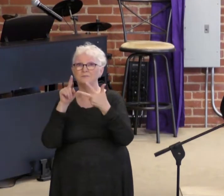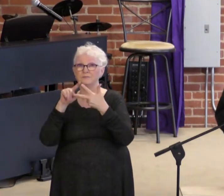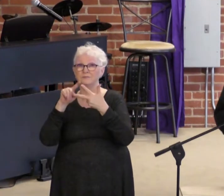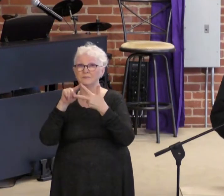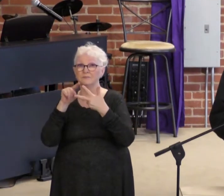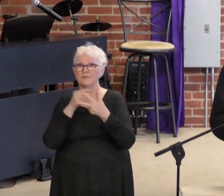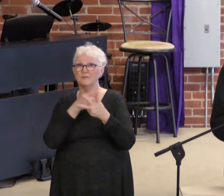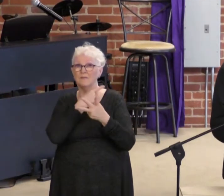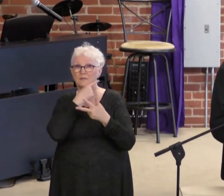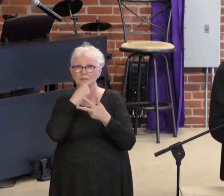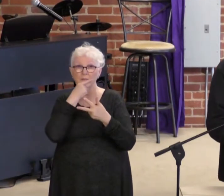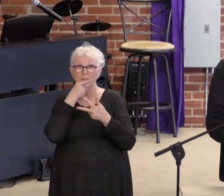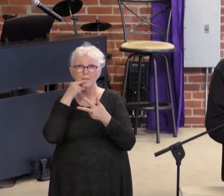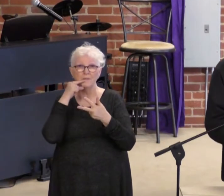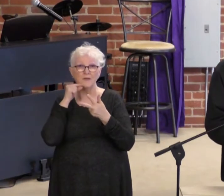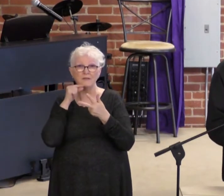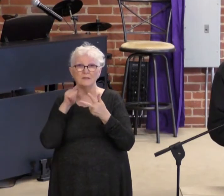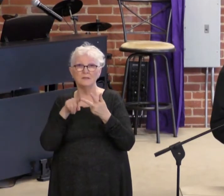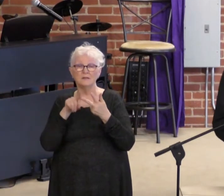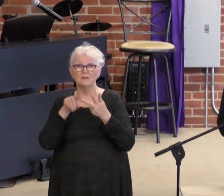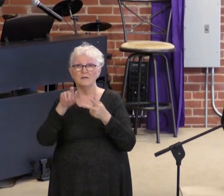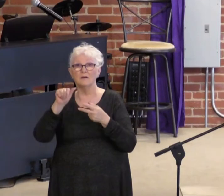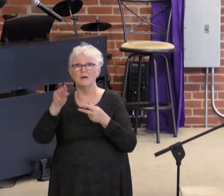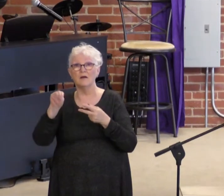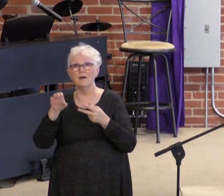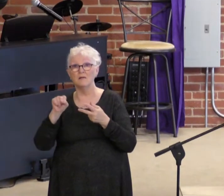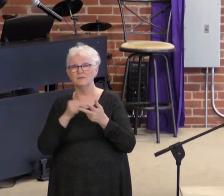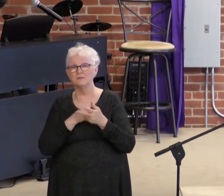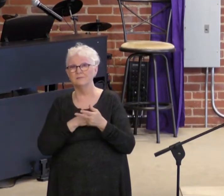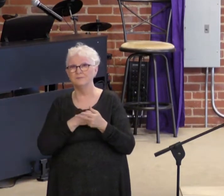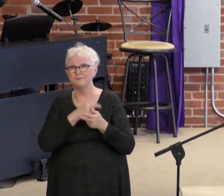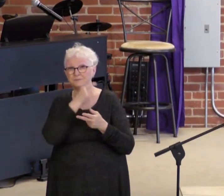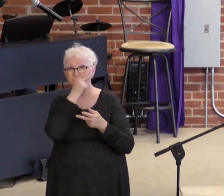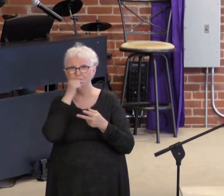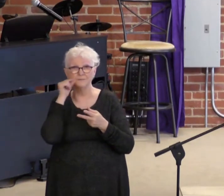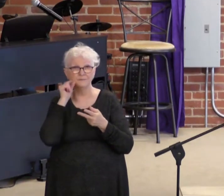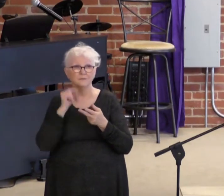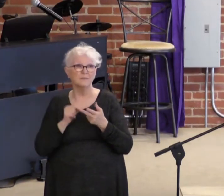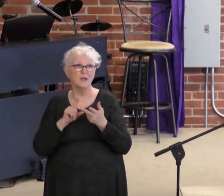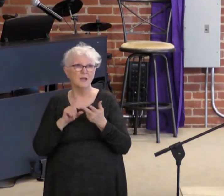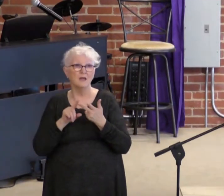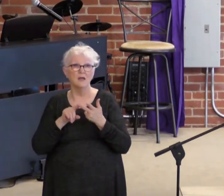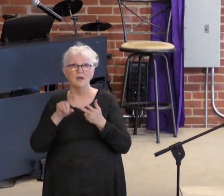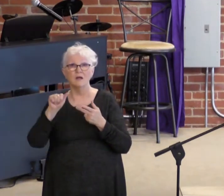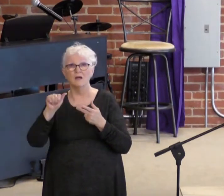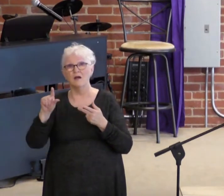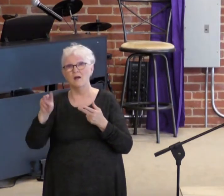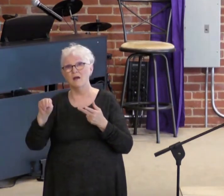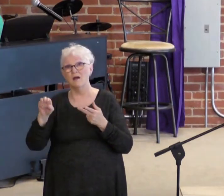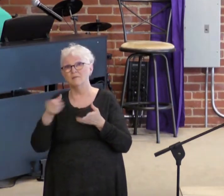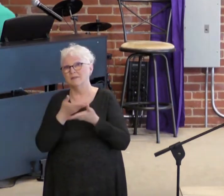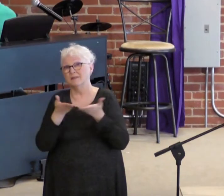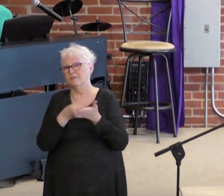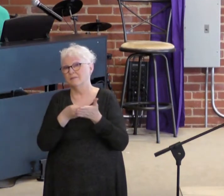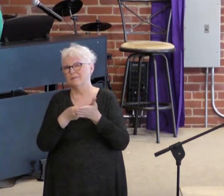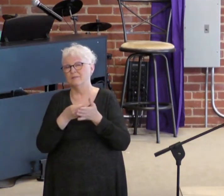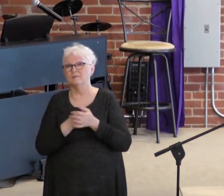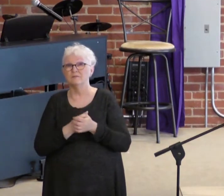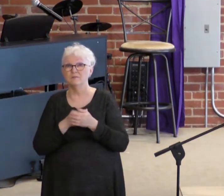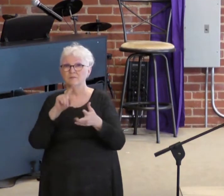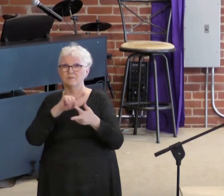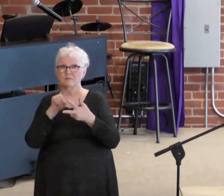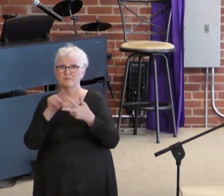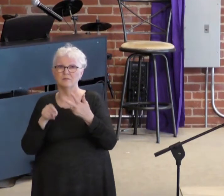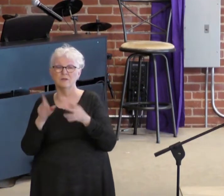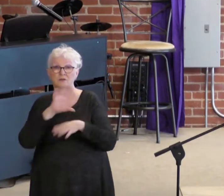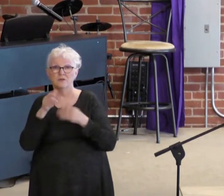Prayer, fasting, and alms. Those are the 3 things that Christians focus upon during these 40 days.